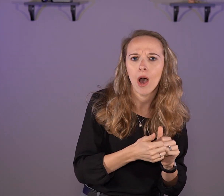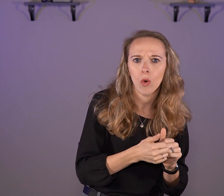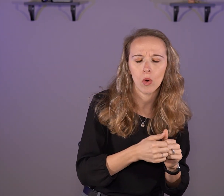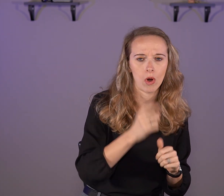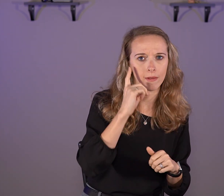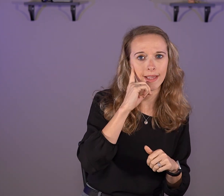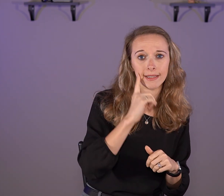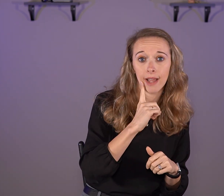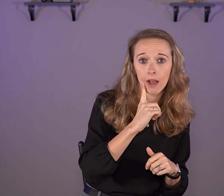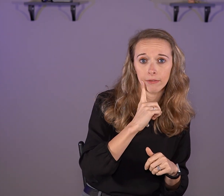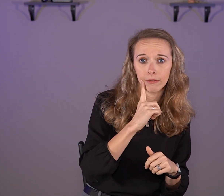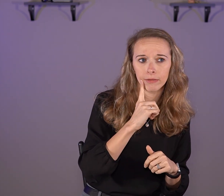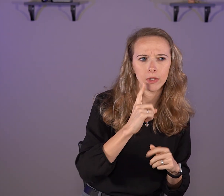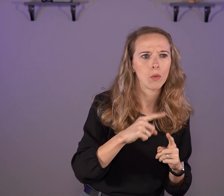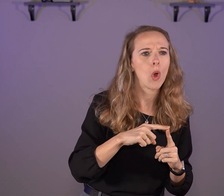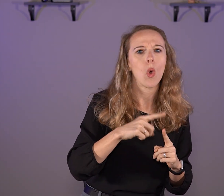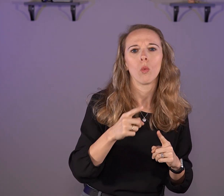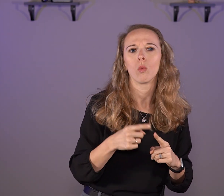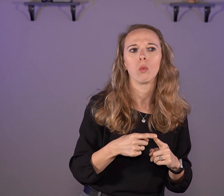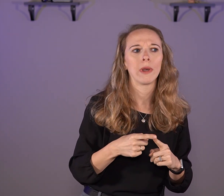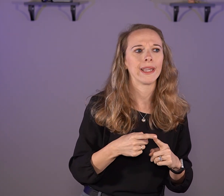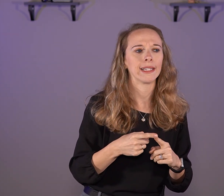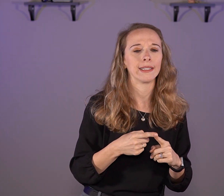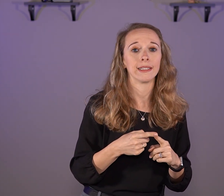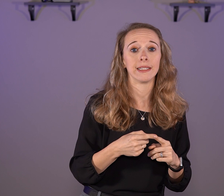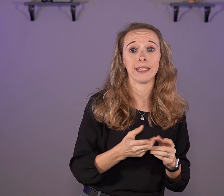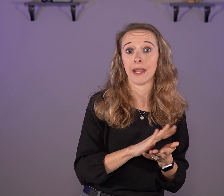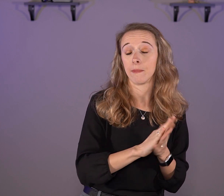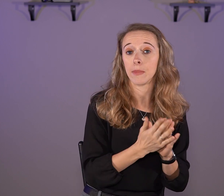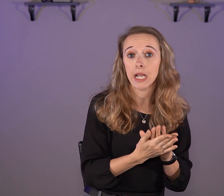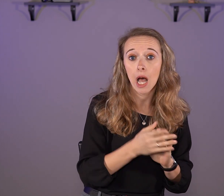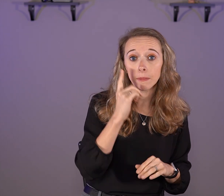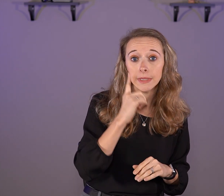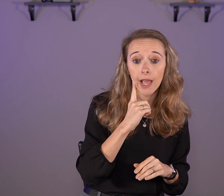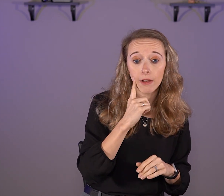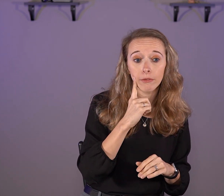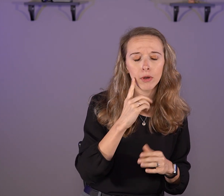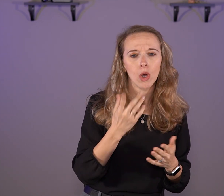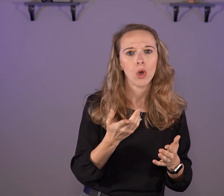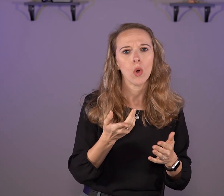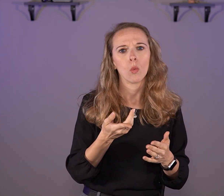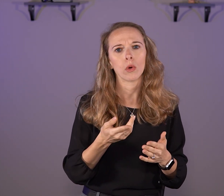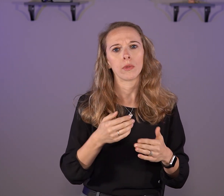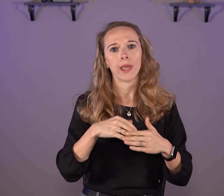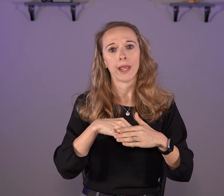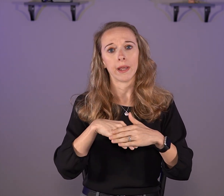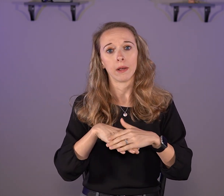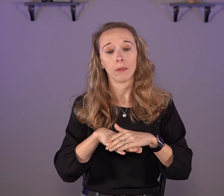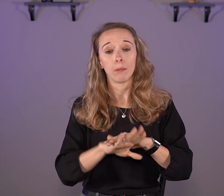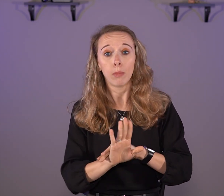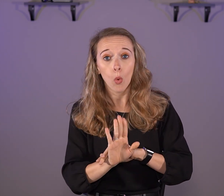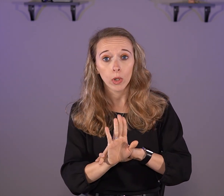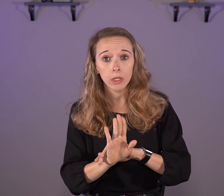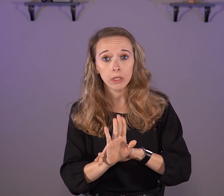how are they deaf? When did they become deaf? Were they born